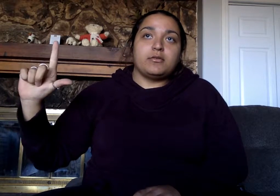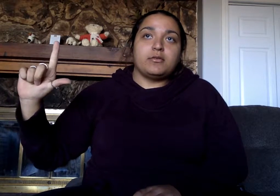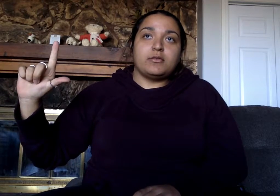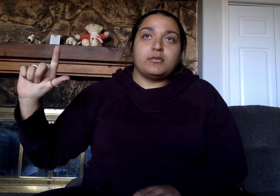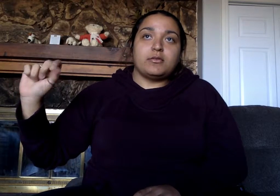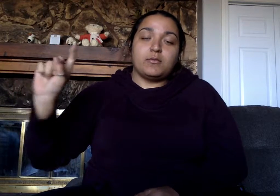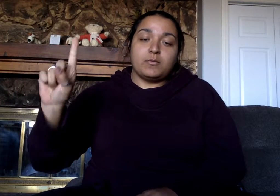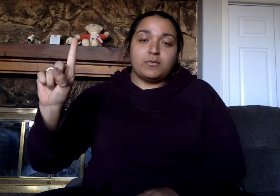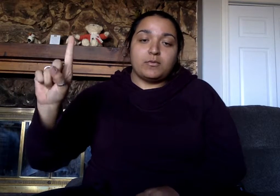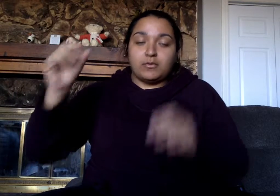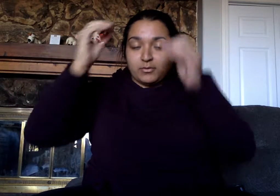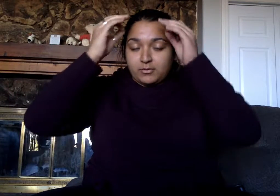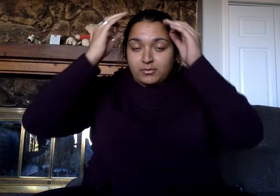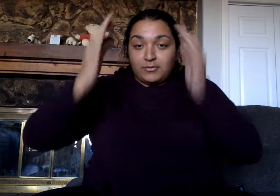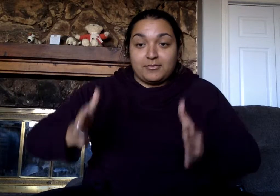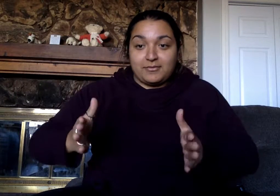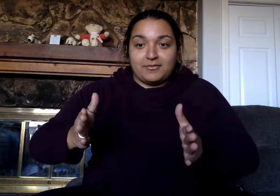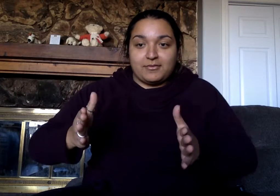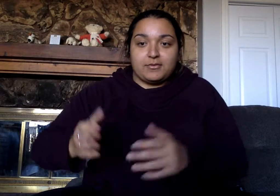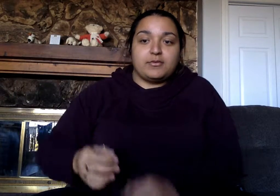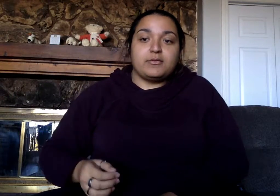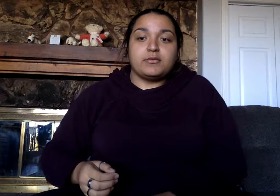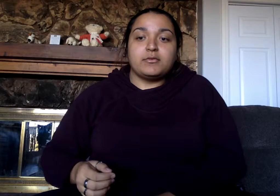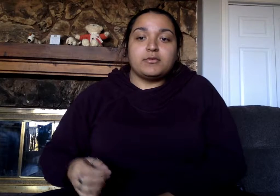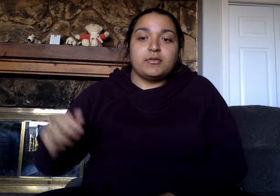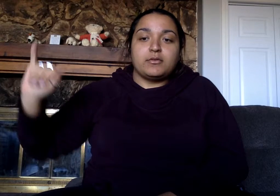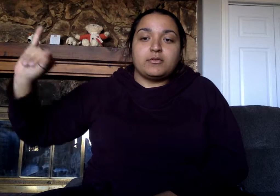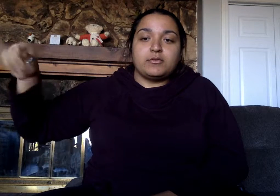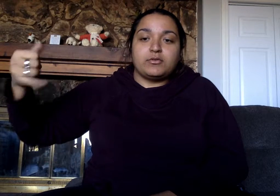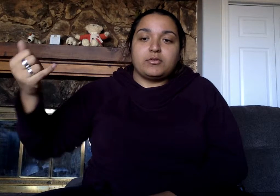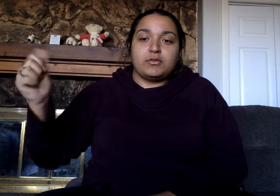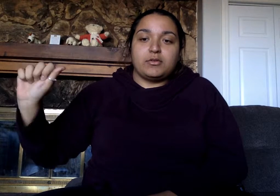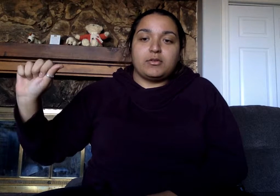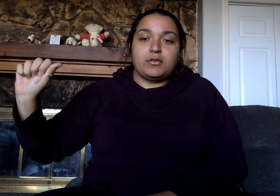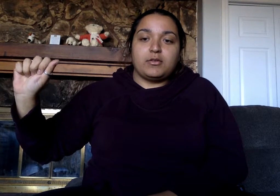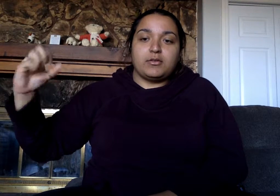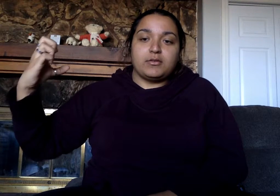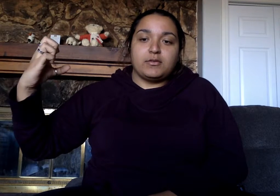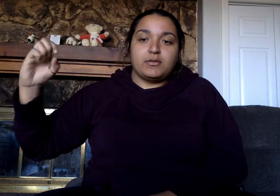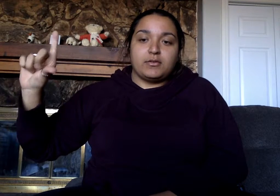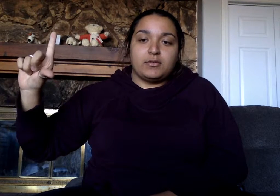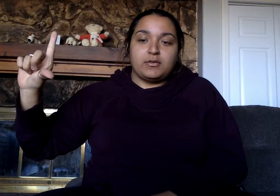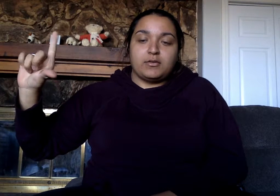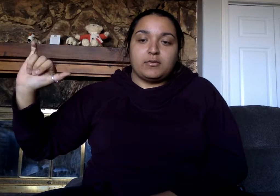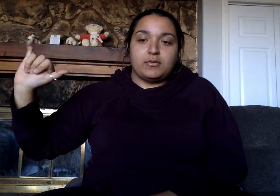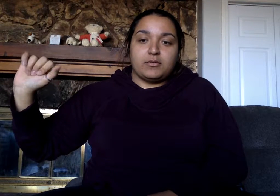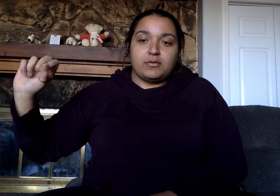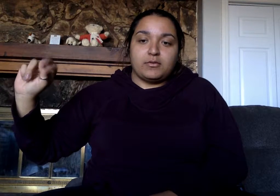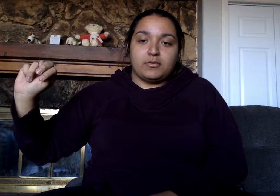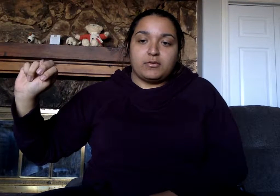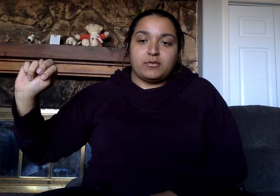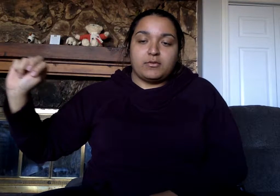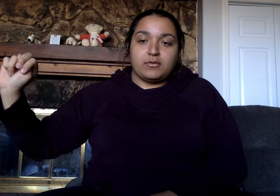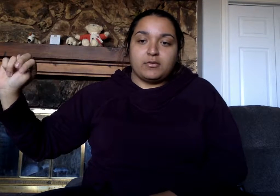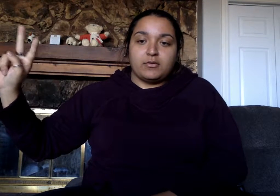whatever. So you pick the three, and it's like, okay, I have a $2,000 budget, including flights. Mm-hmm. So what they'll do